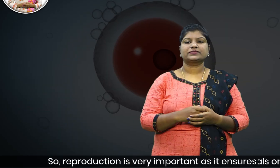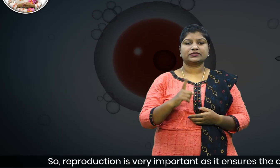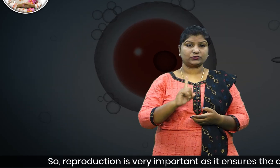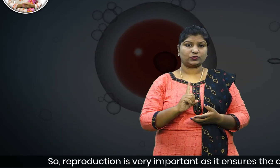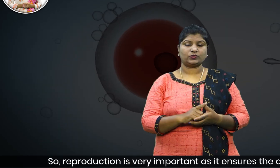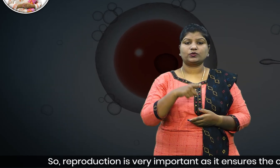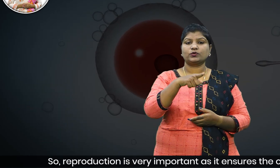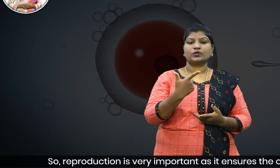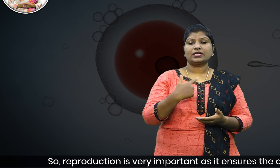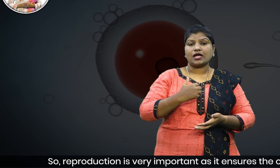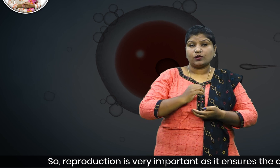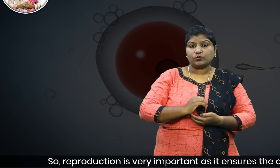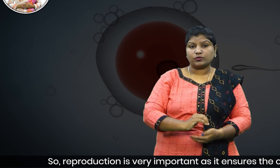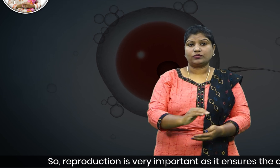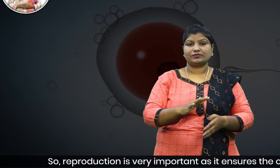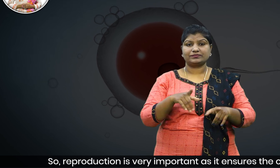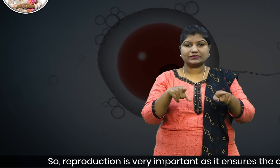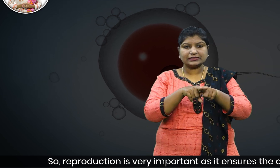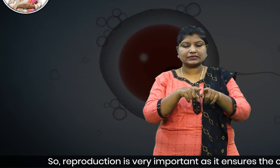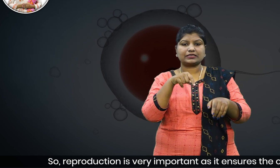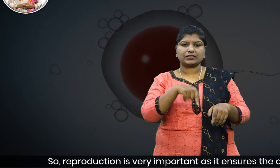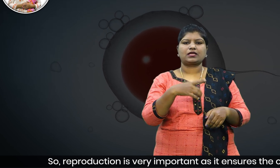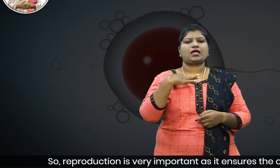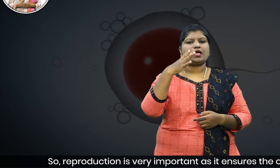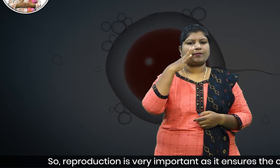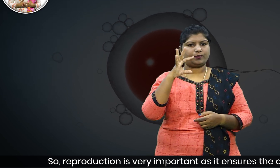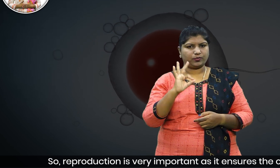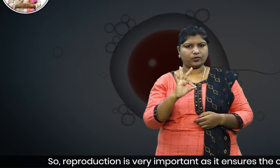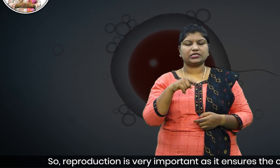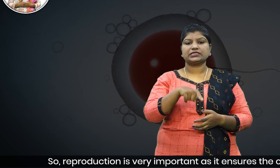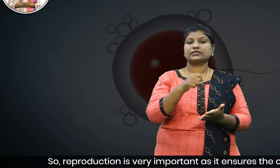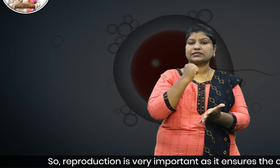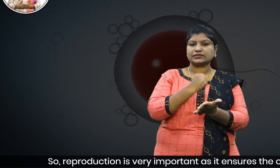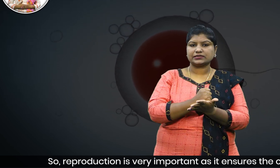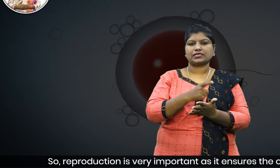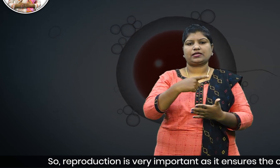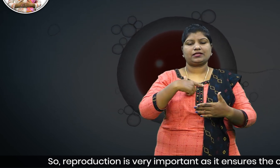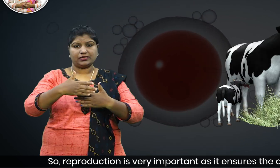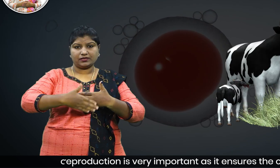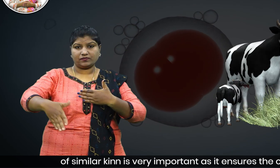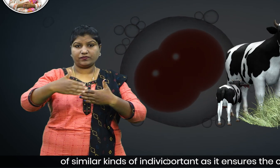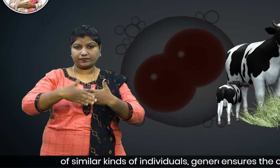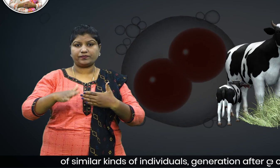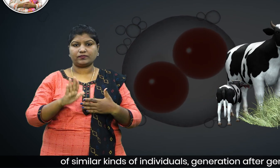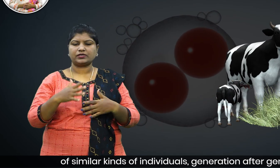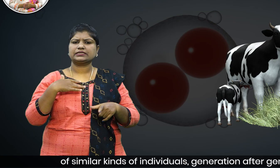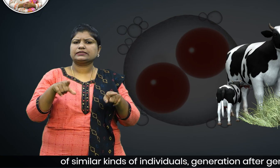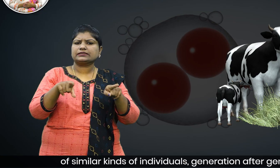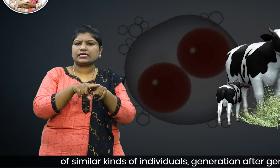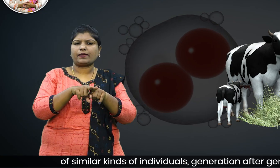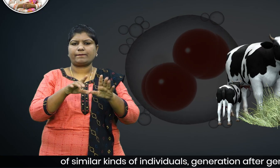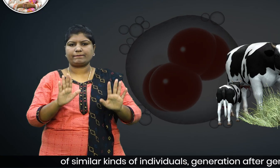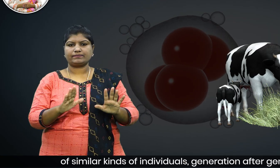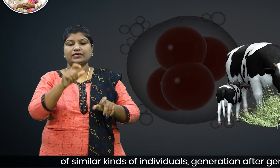So, reproduction is very important as it ensures the continuation of similar kinds